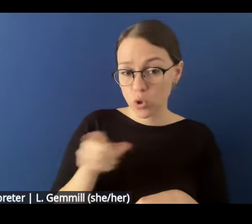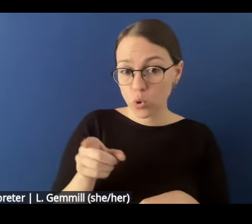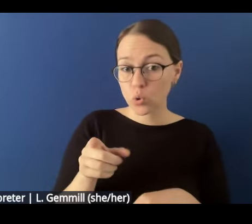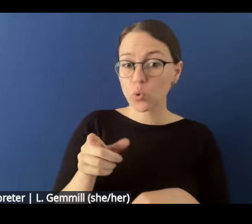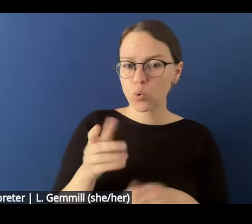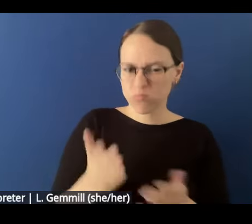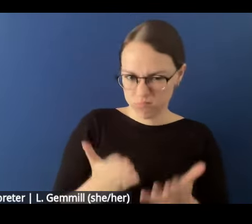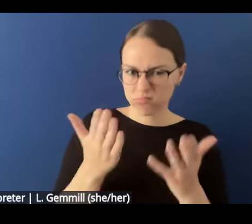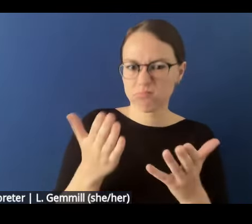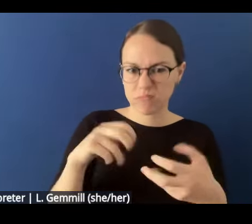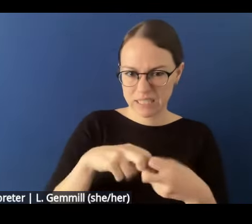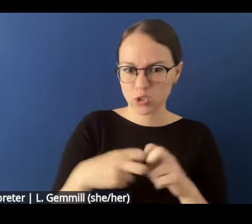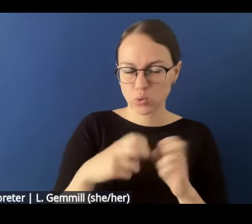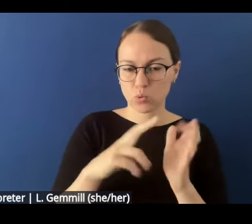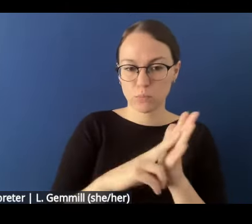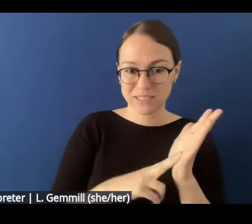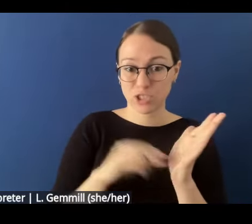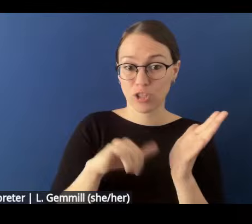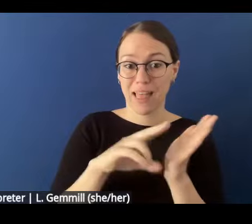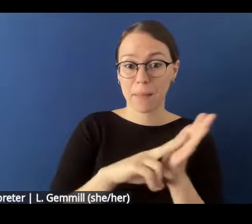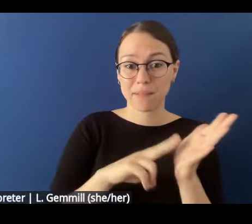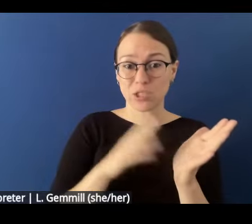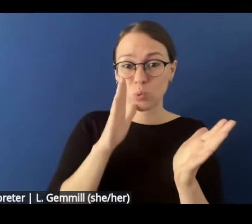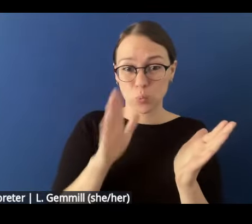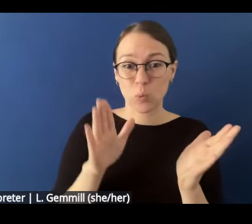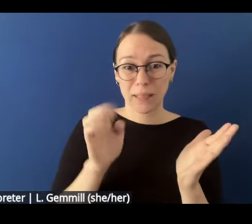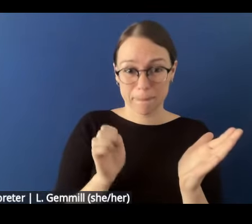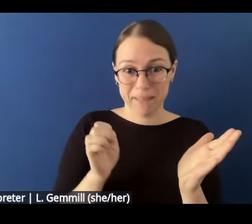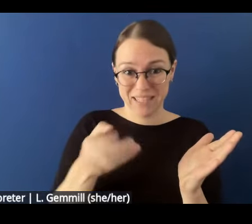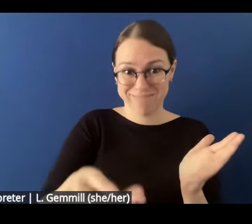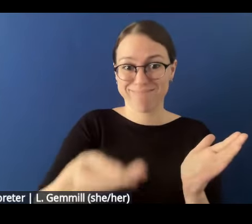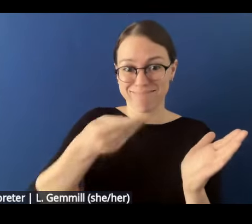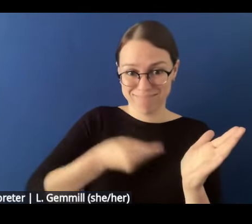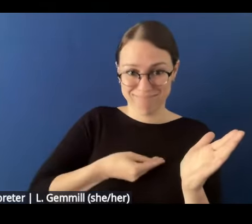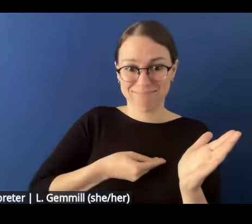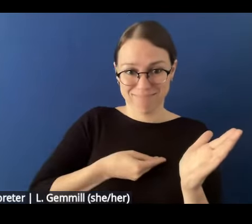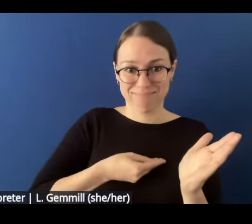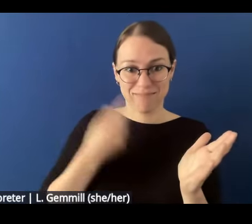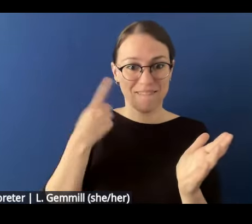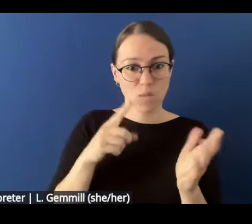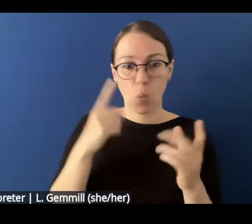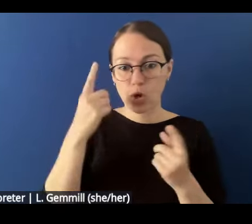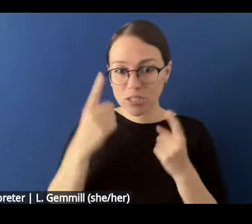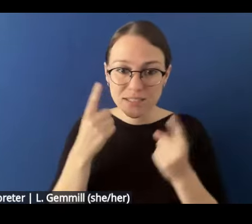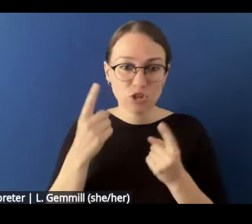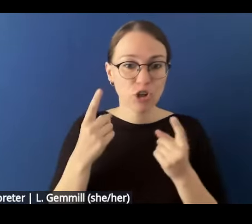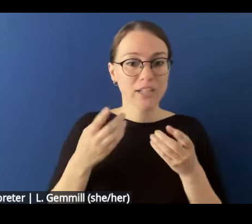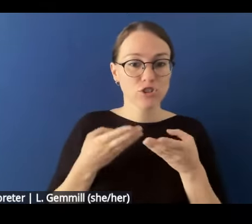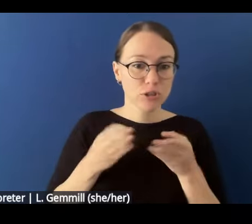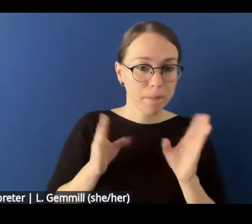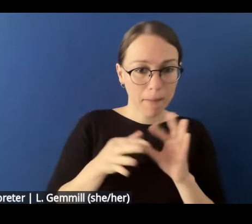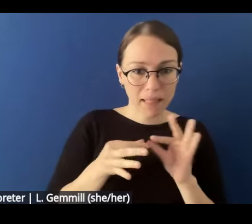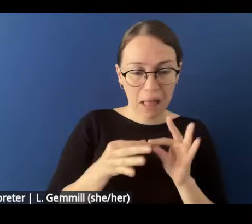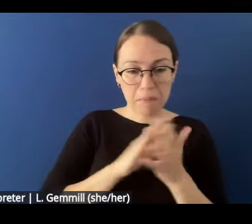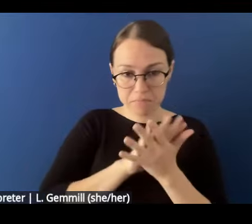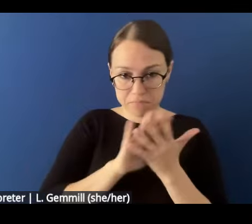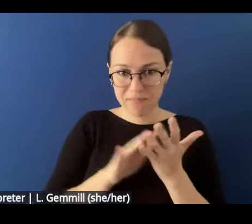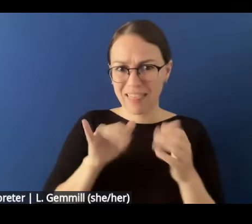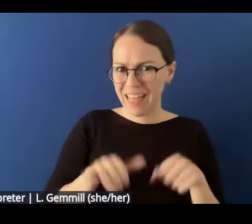front of the board right now, or that will be in front of the board for considered. It's open for public comment right now. That's your